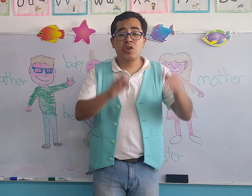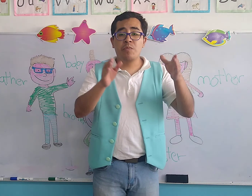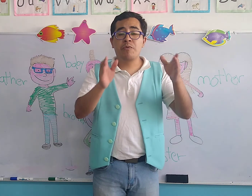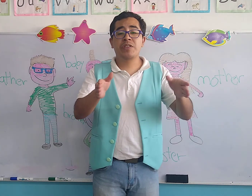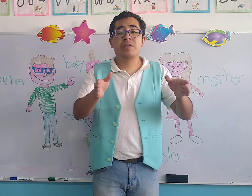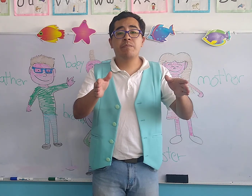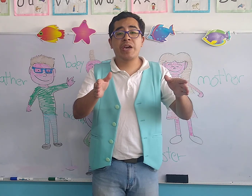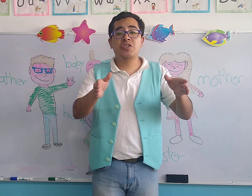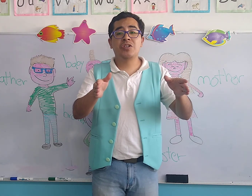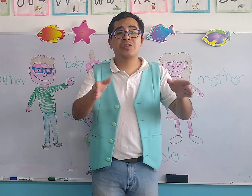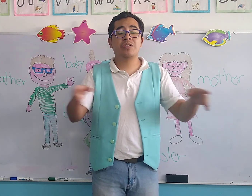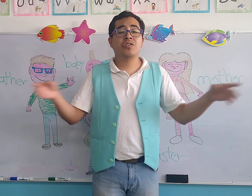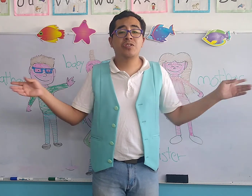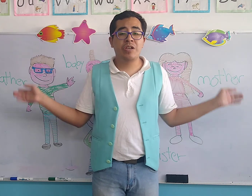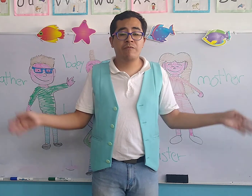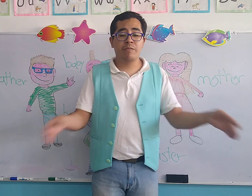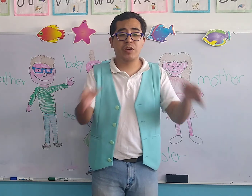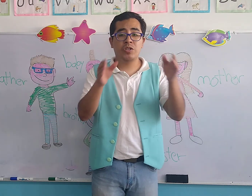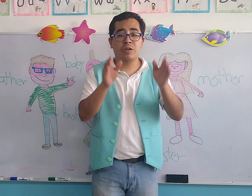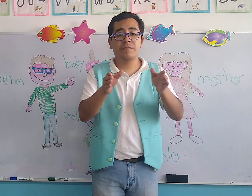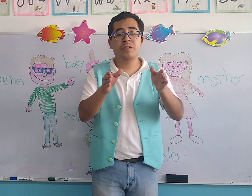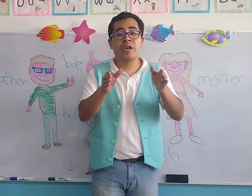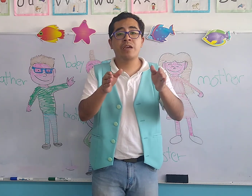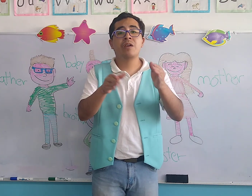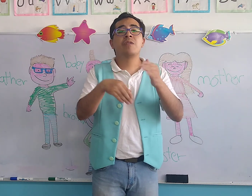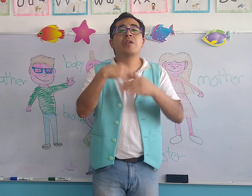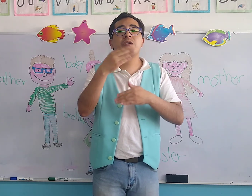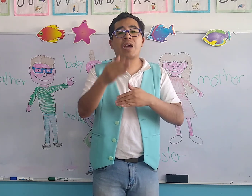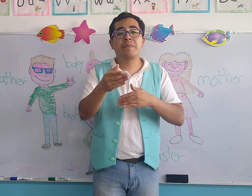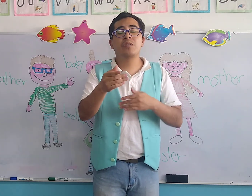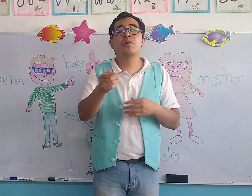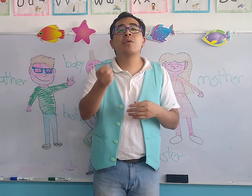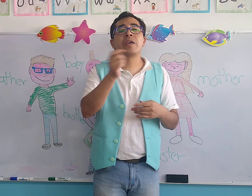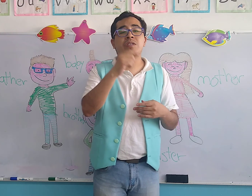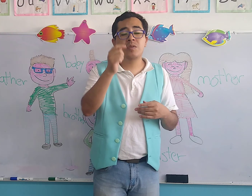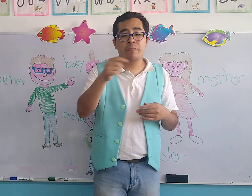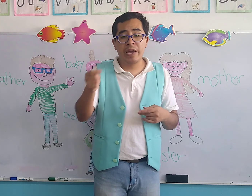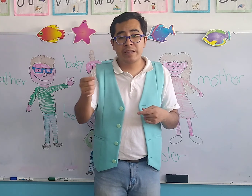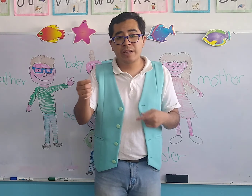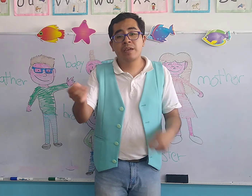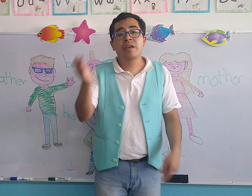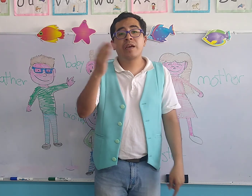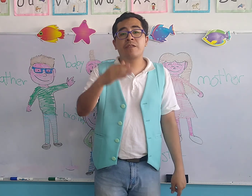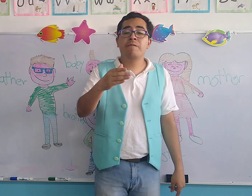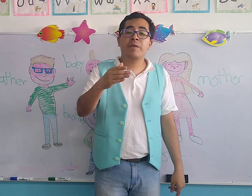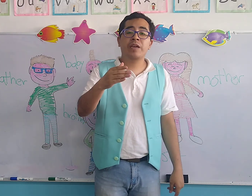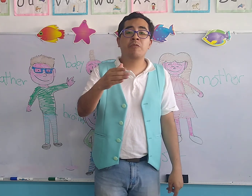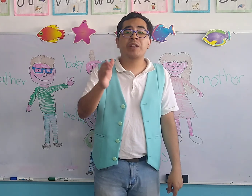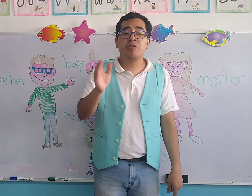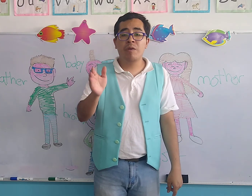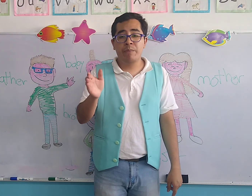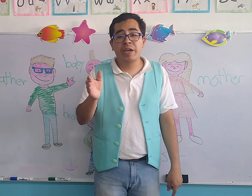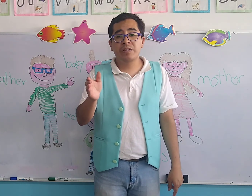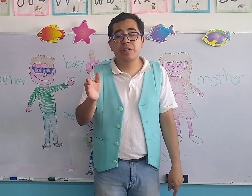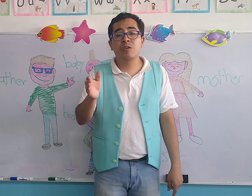your printed pages. This is the information of today. What you have to do is to paint it. And don't forget, while you're painting